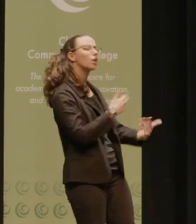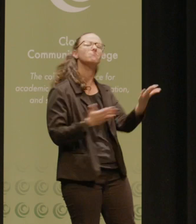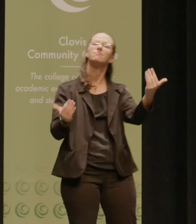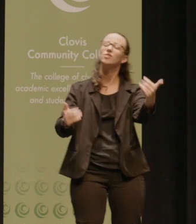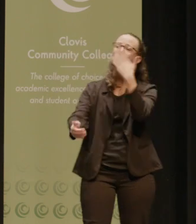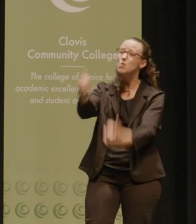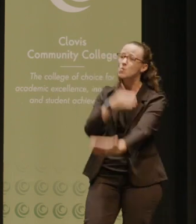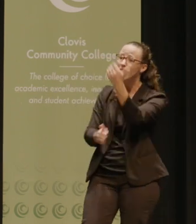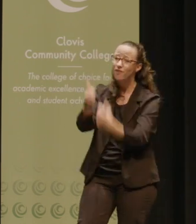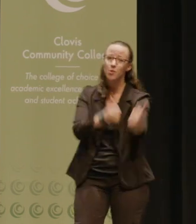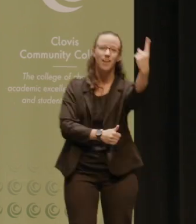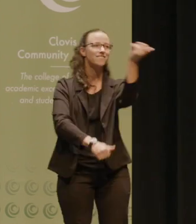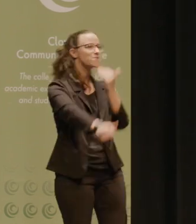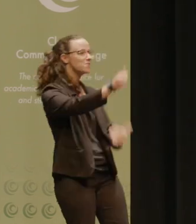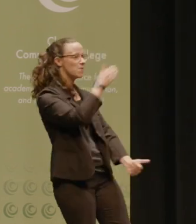Good morning, everyone.